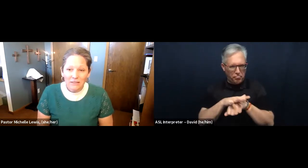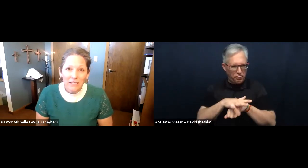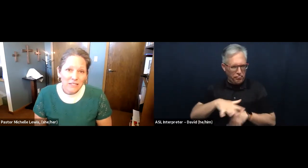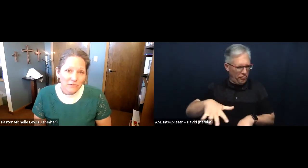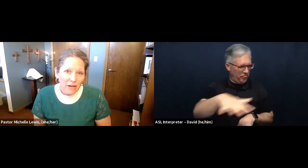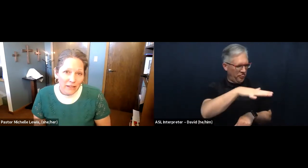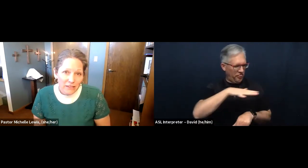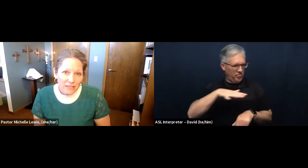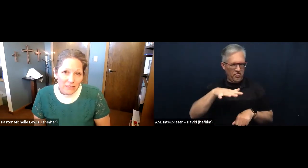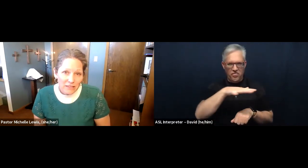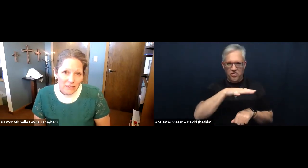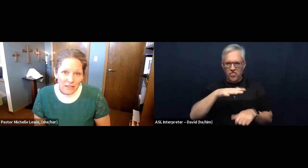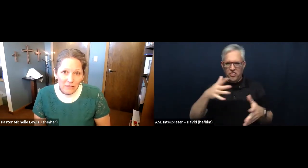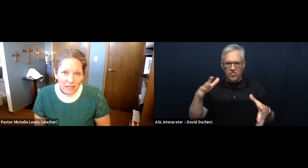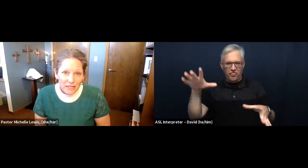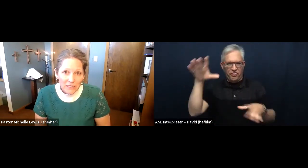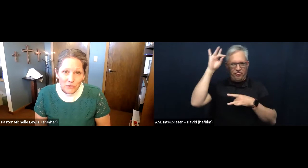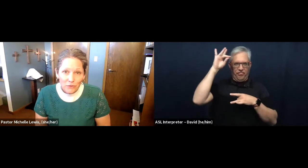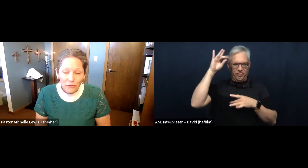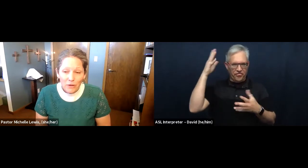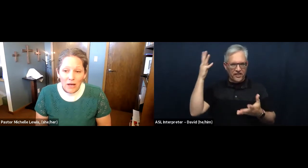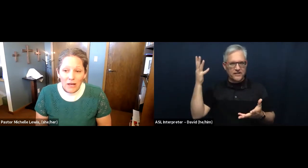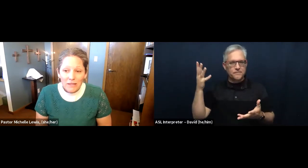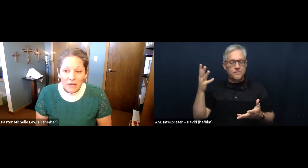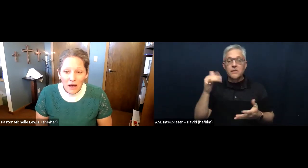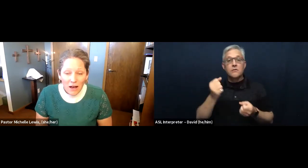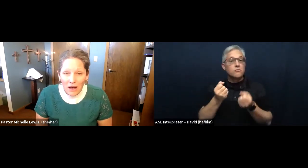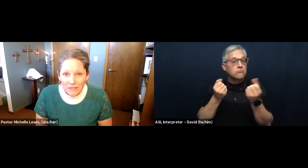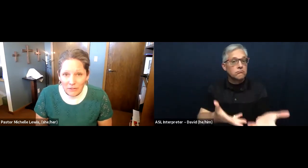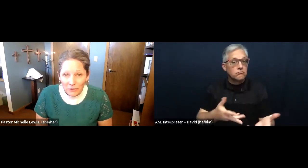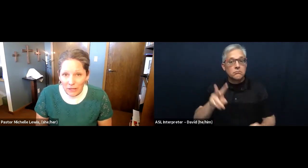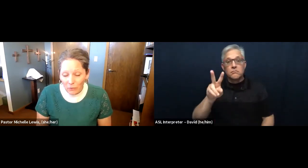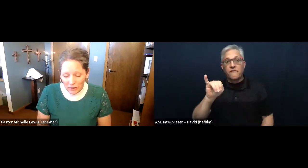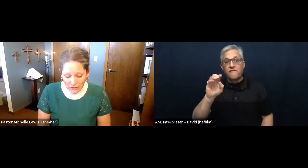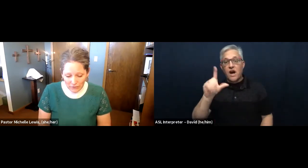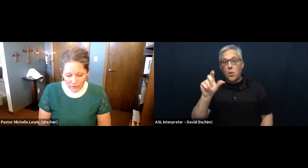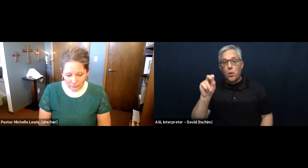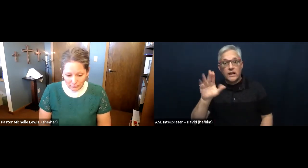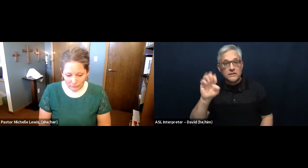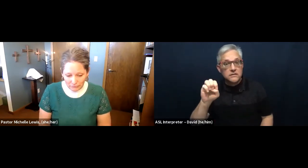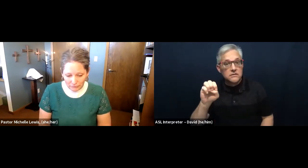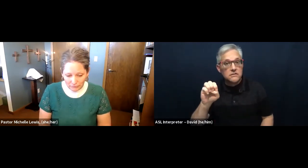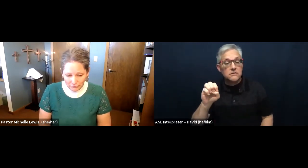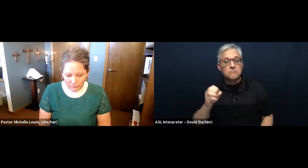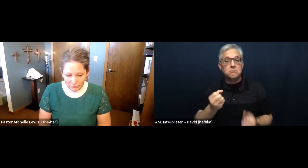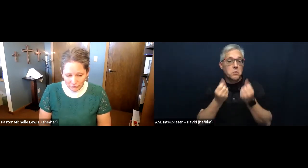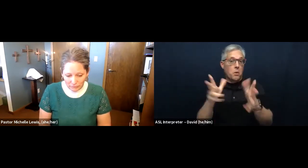And it leads to violence. It leads to us hurting one another.